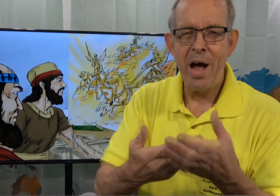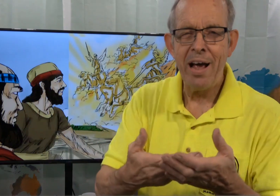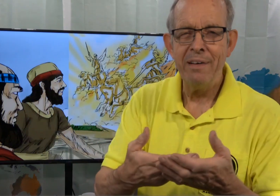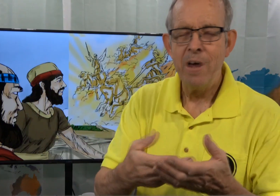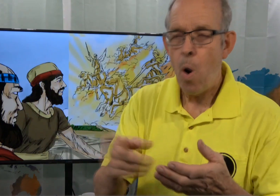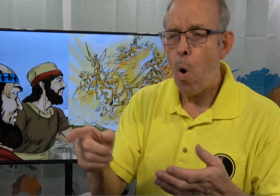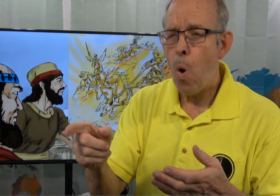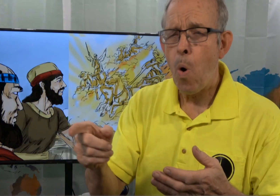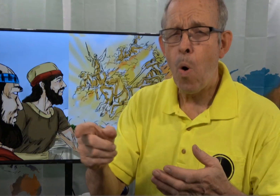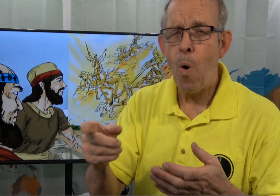Right.